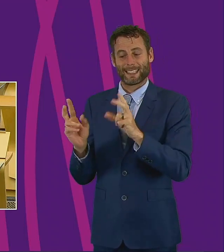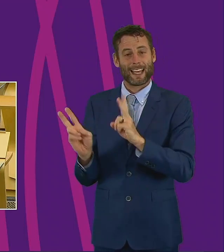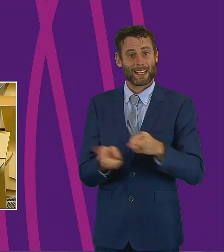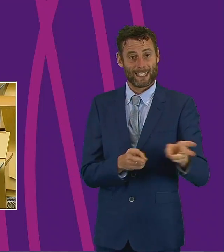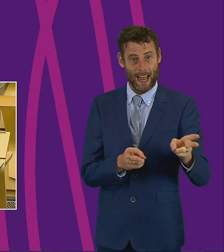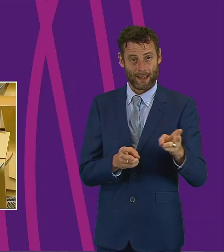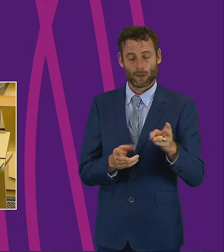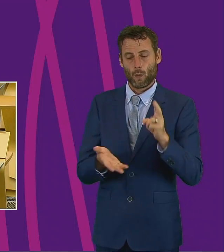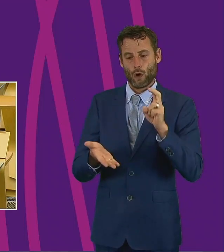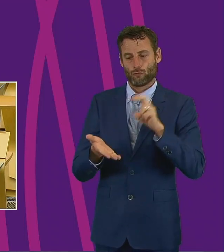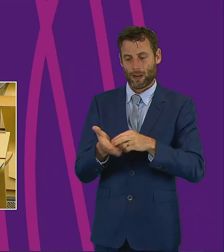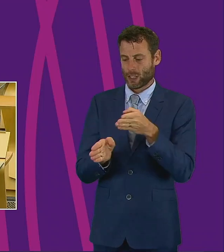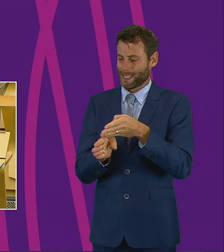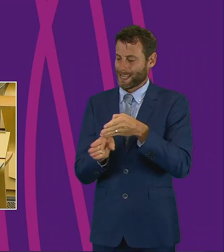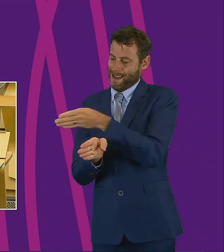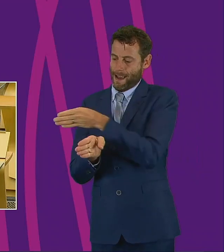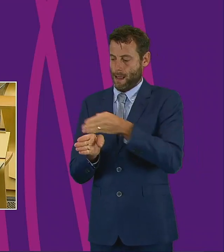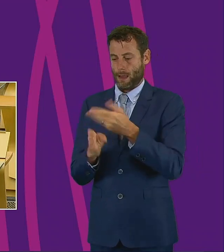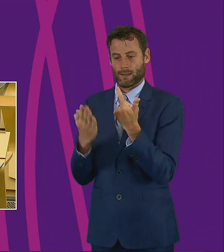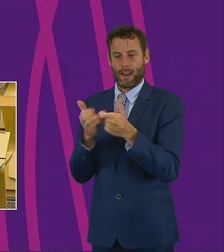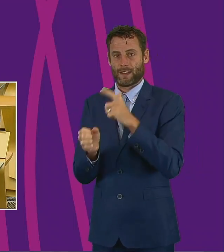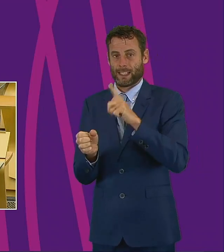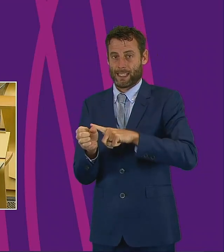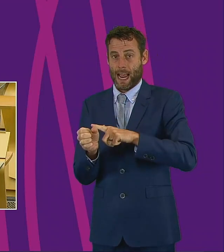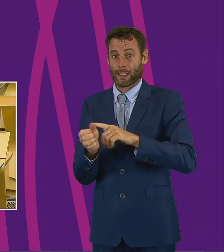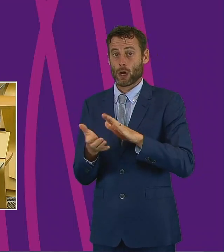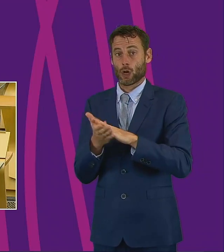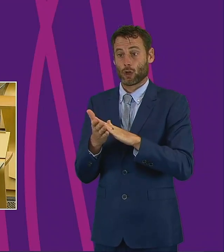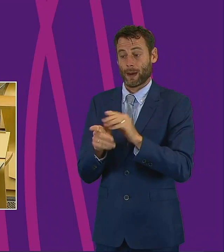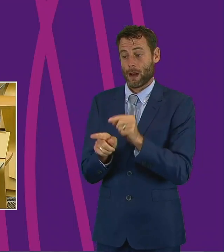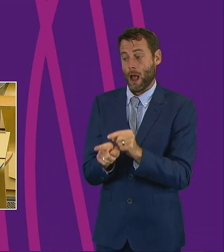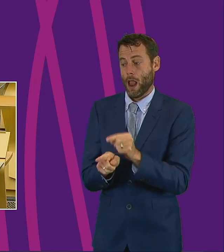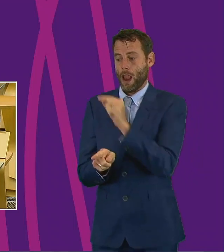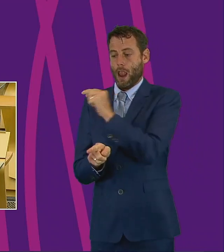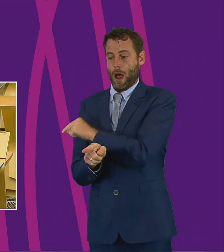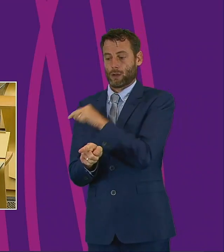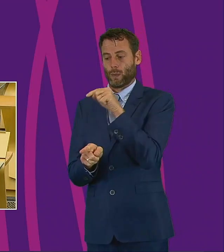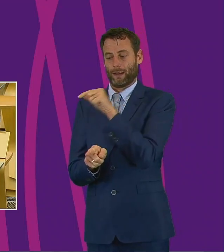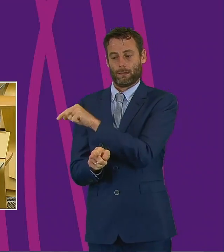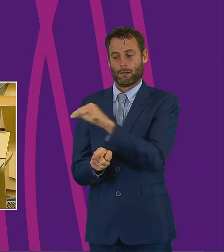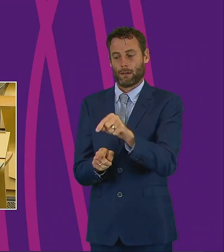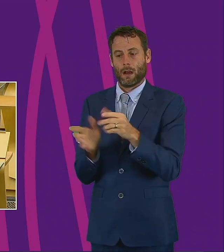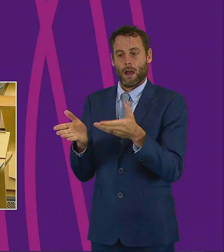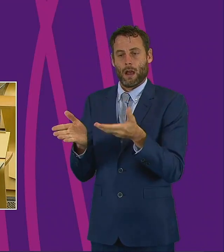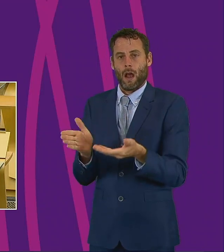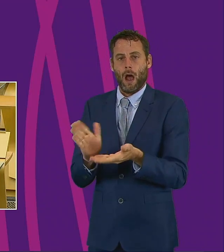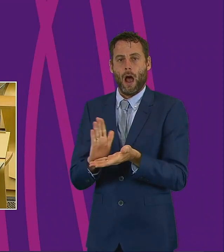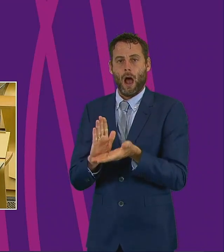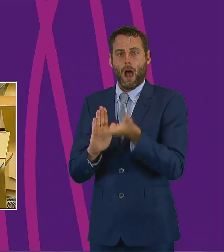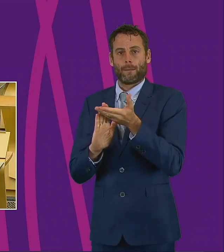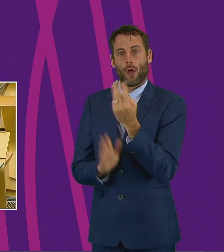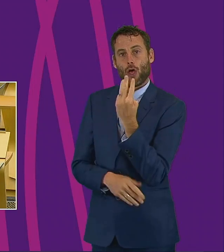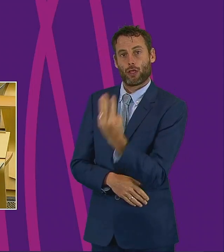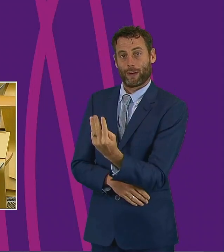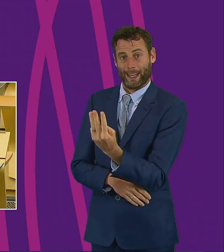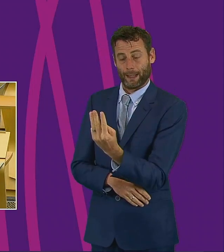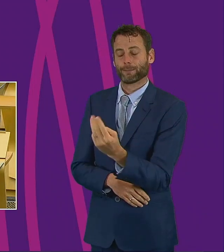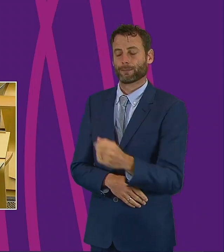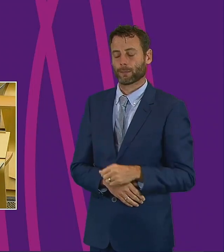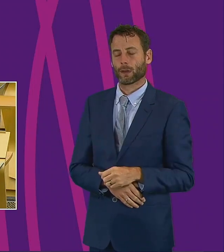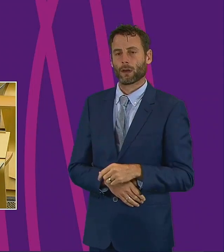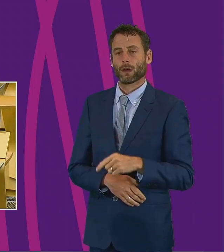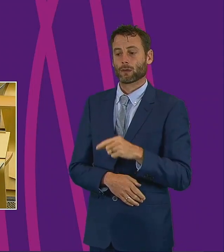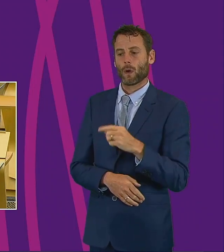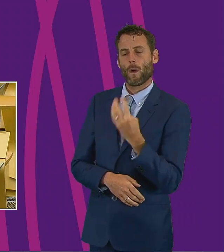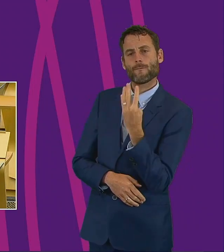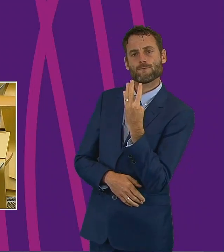7 days up to Sunday, which is an increase of 3 on the week before. 4 of those 6 deaths were in care homes. The total